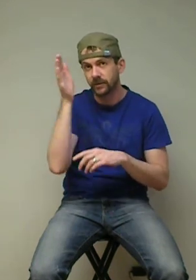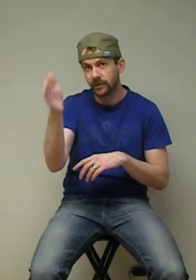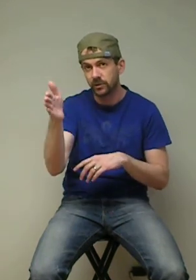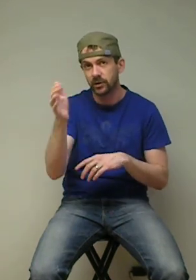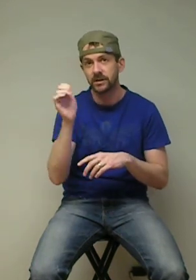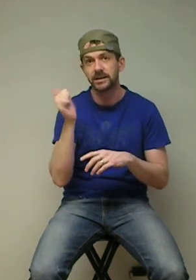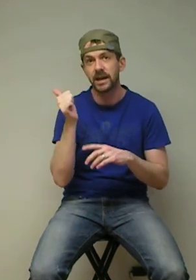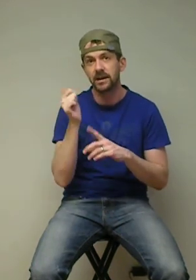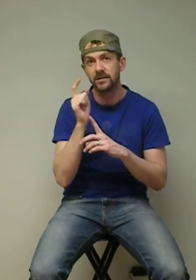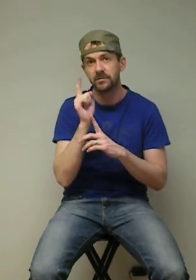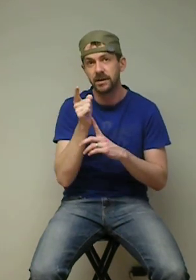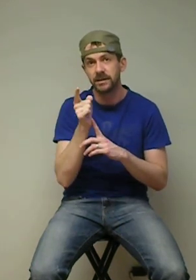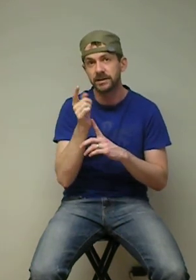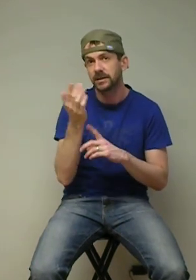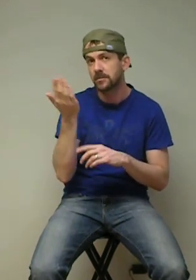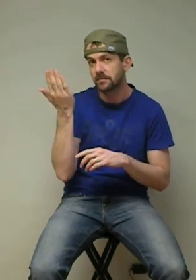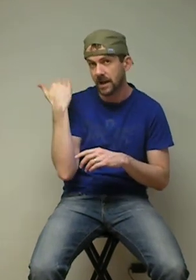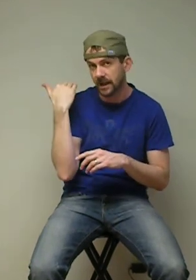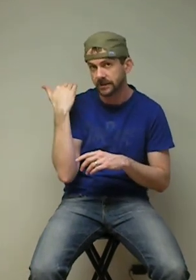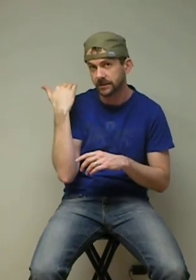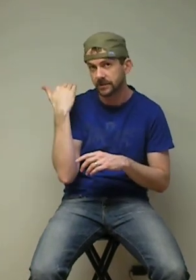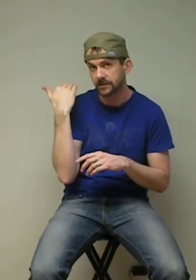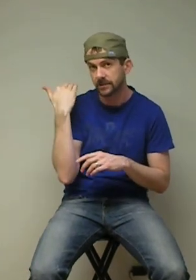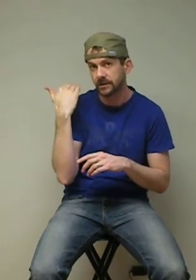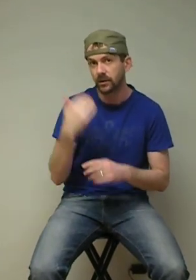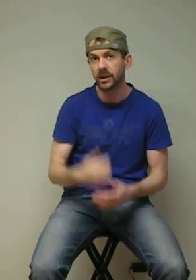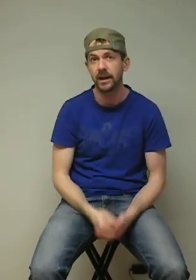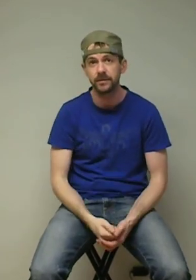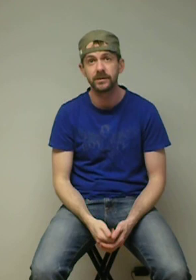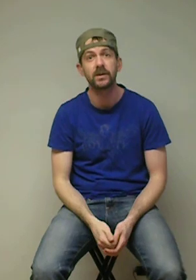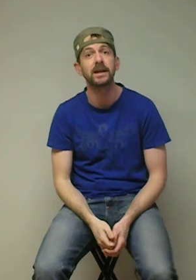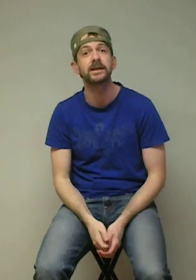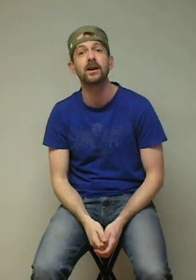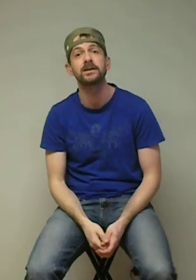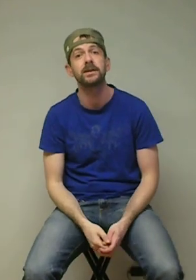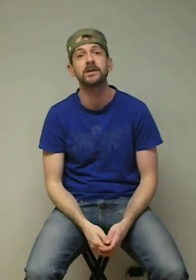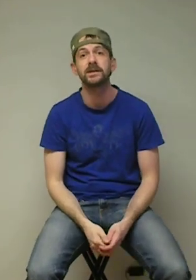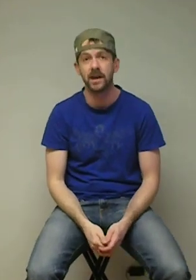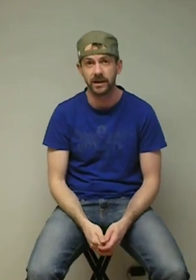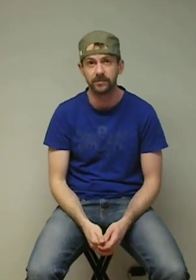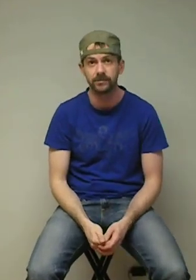Future, 10 minutes. Past. Okay? So that's the concept of time.